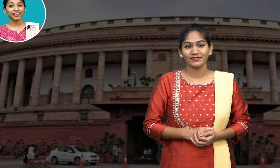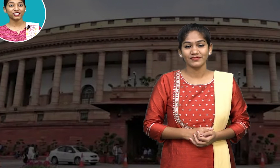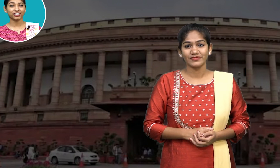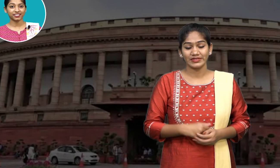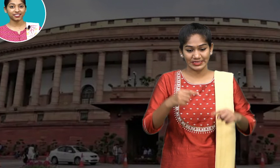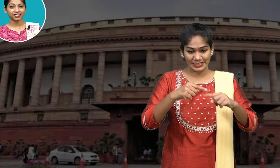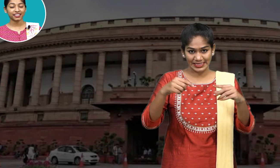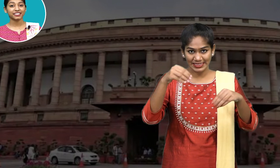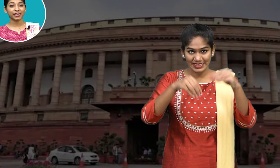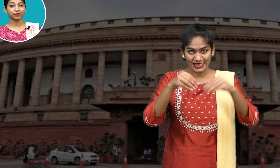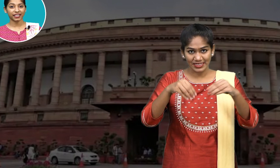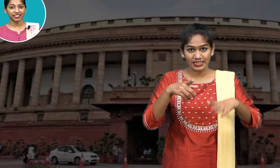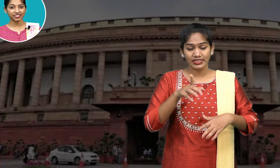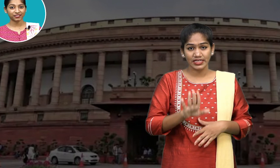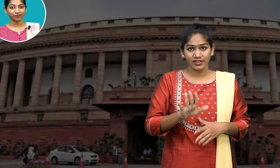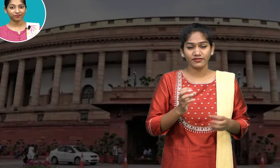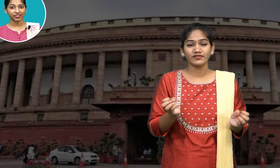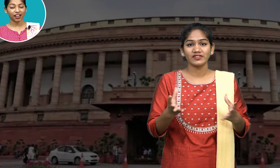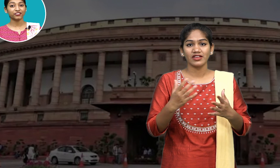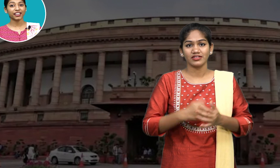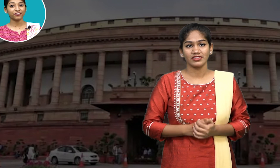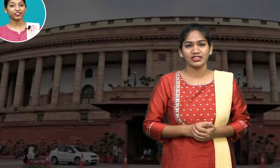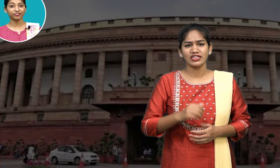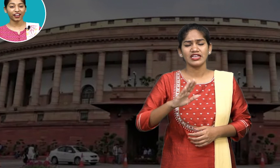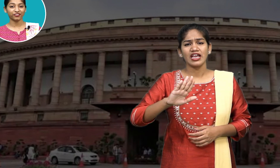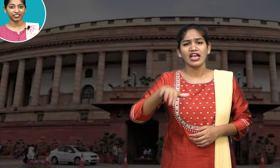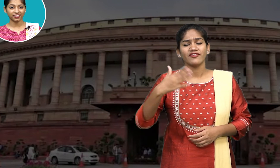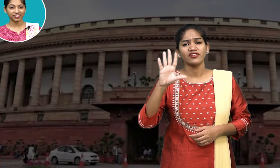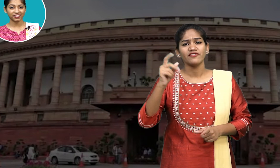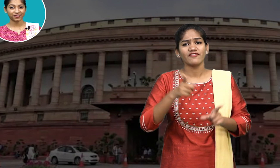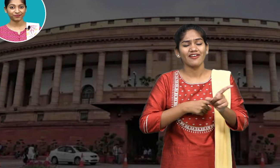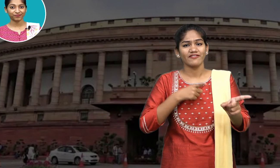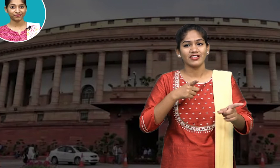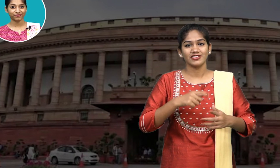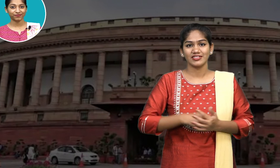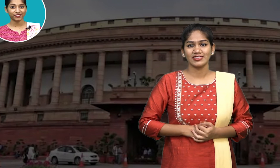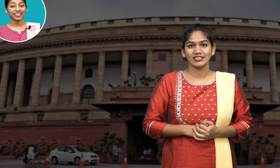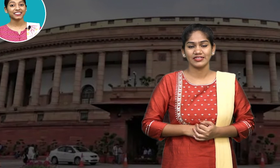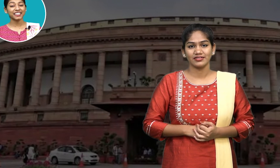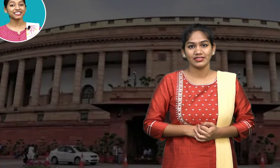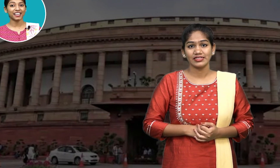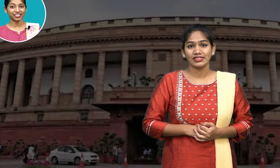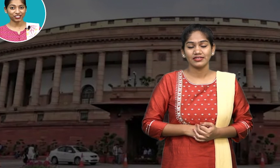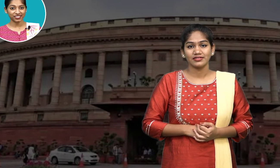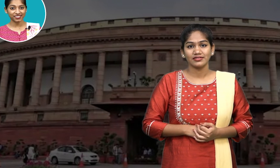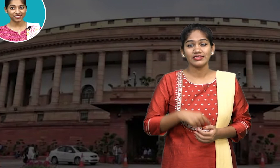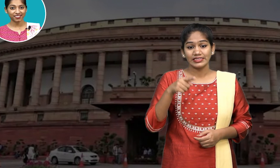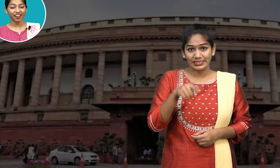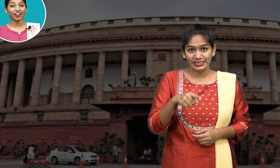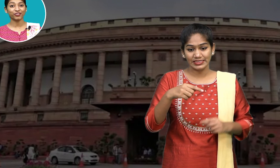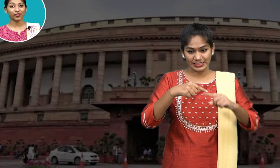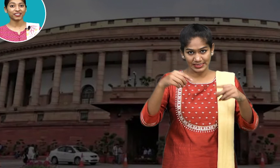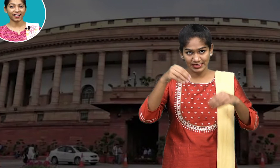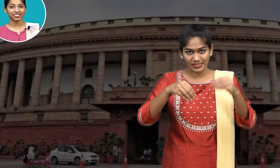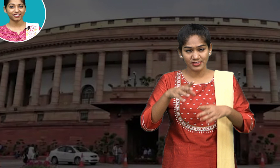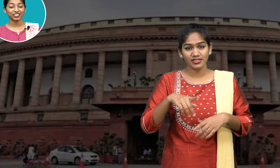The elections take place after every 5 years. These elections